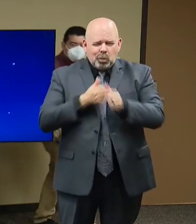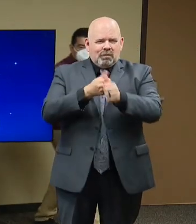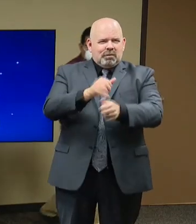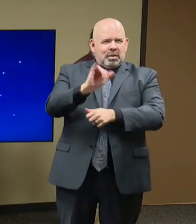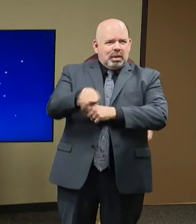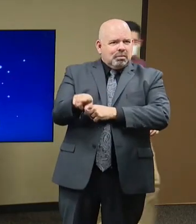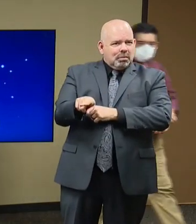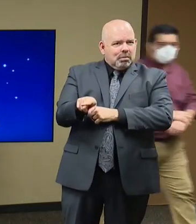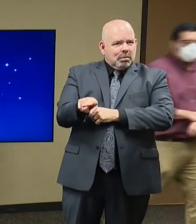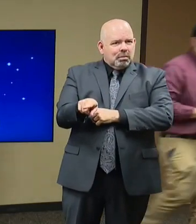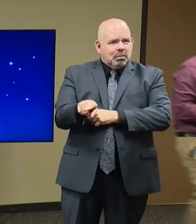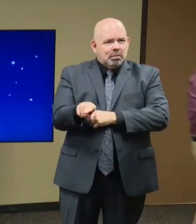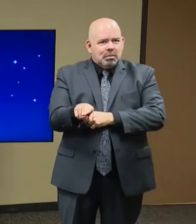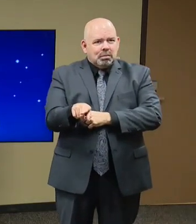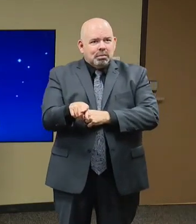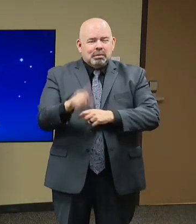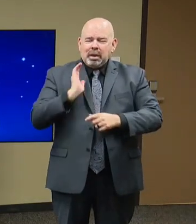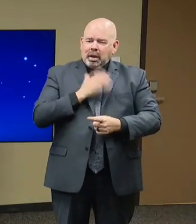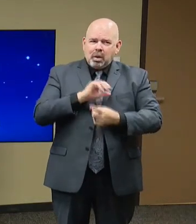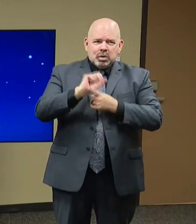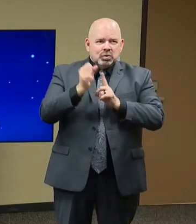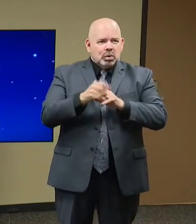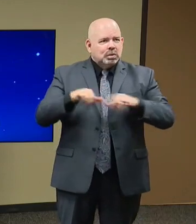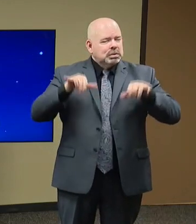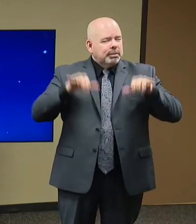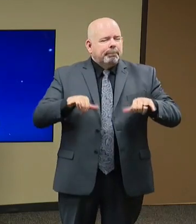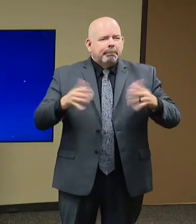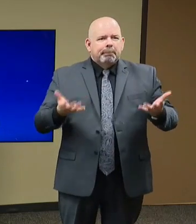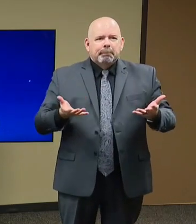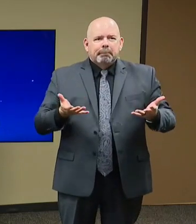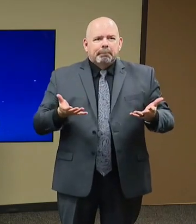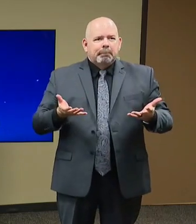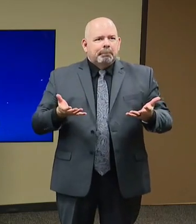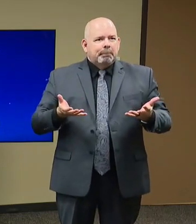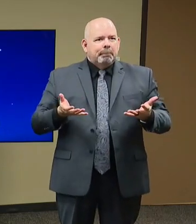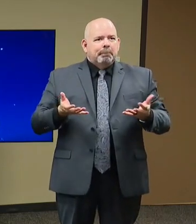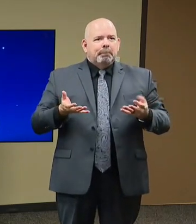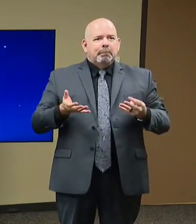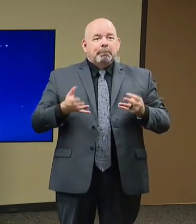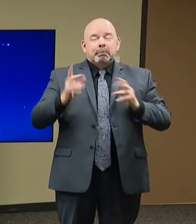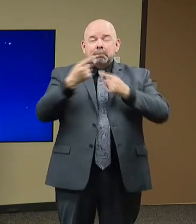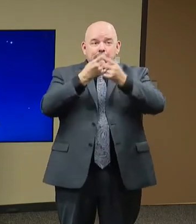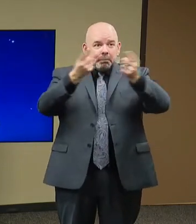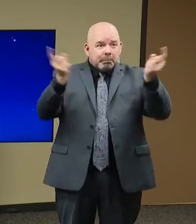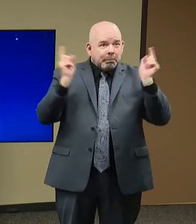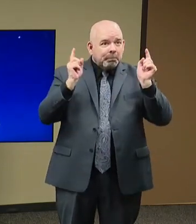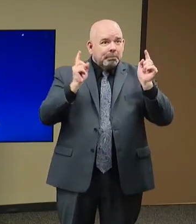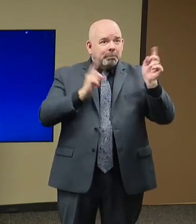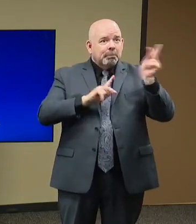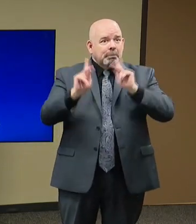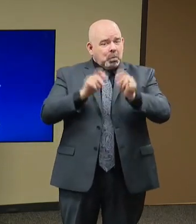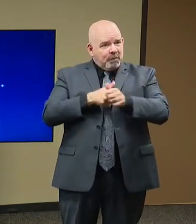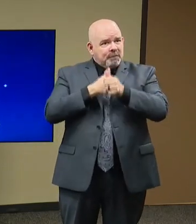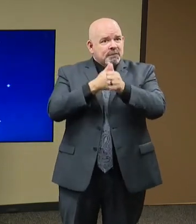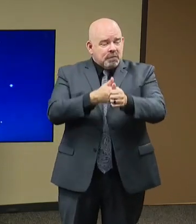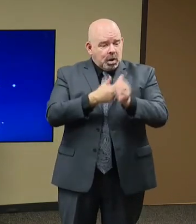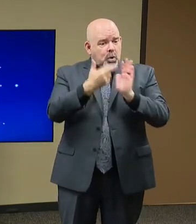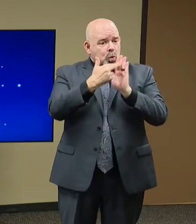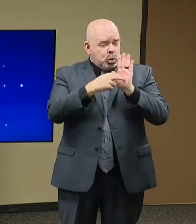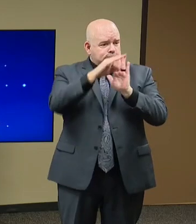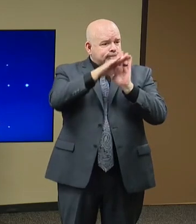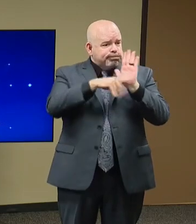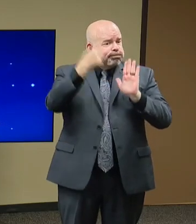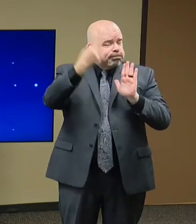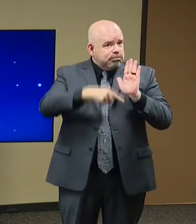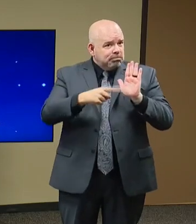it's because, so I mean, I think that there are a lot of people who do still follow the guidance. Things are opened up and